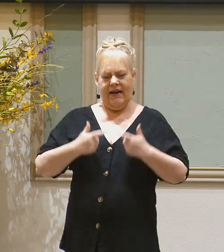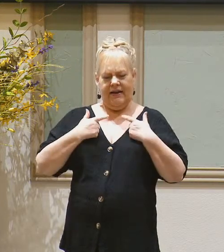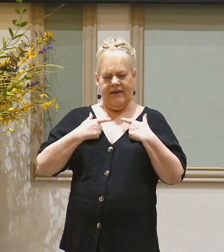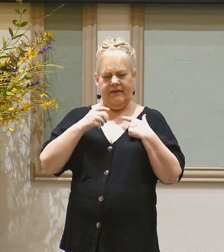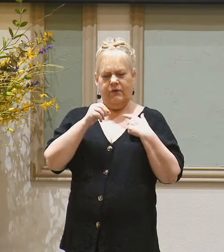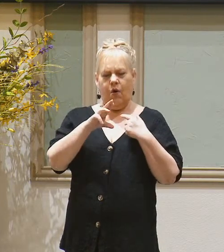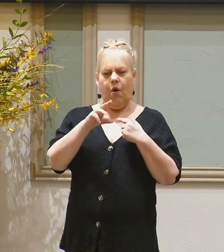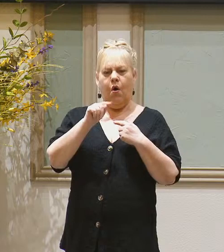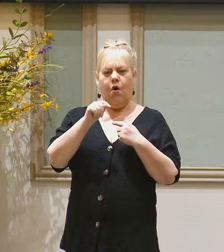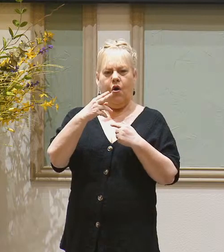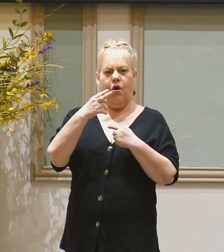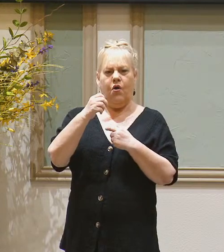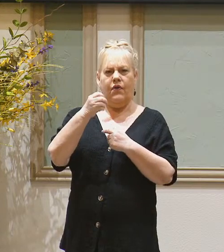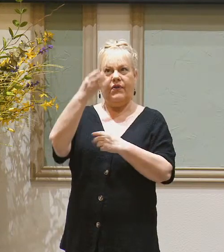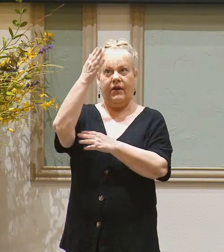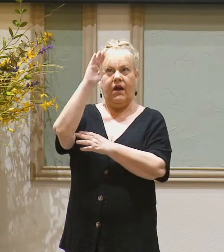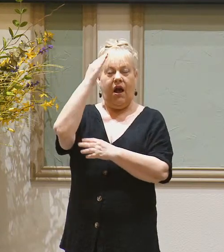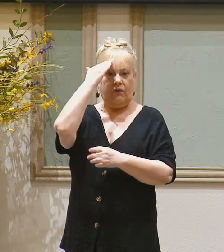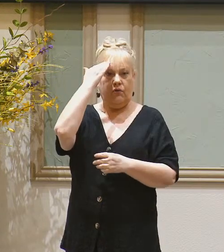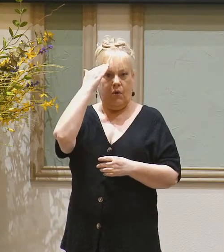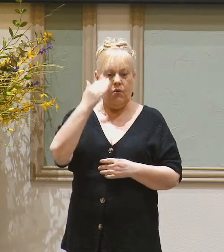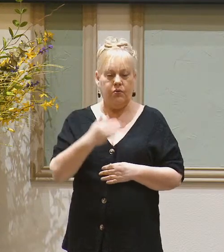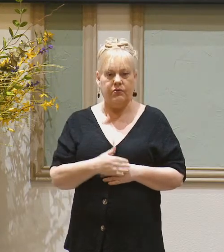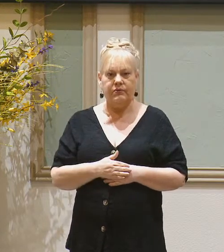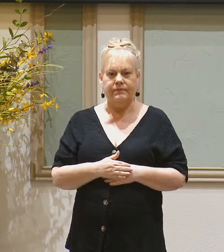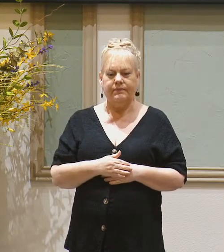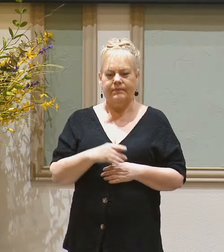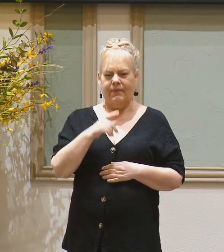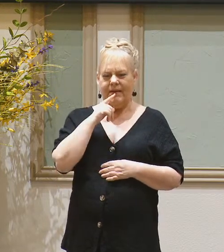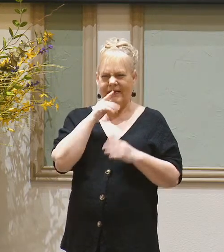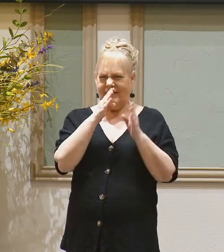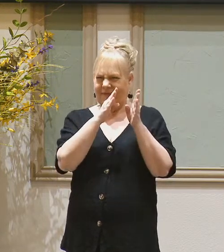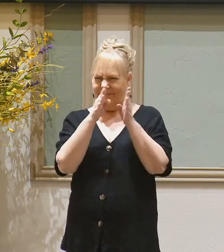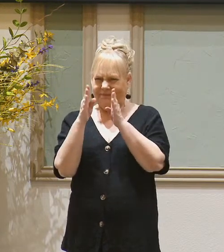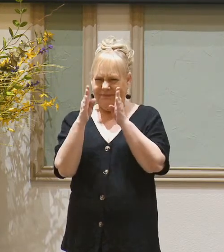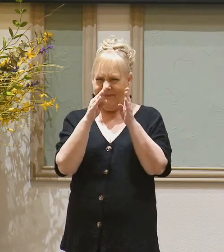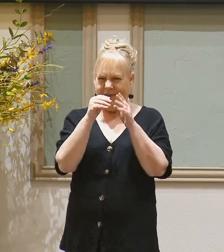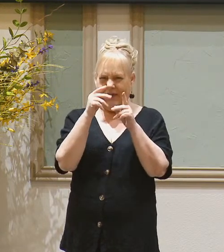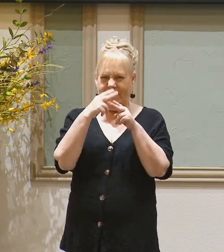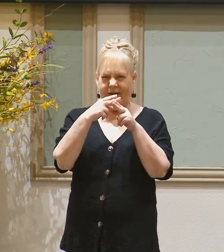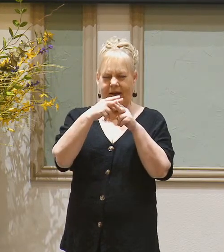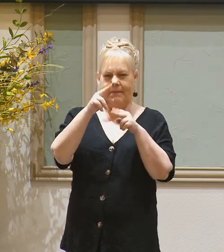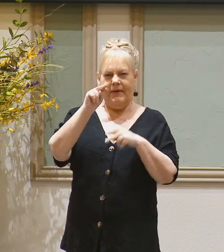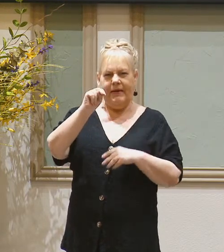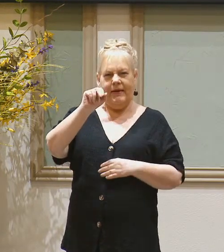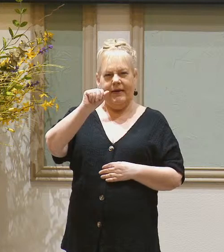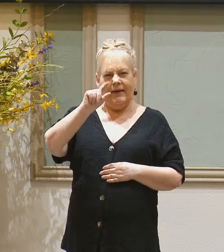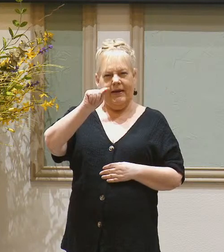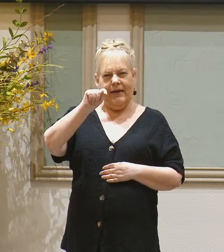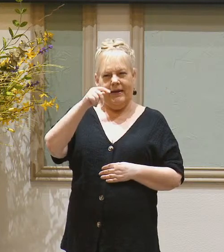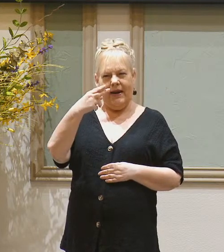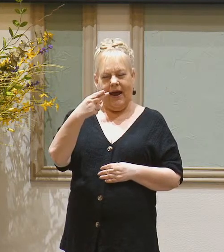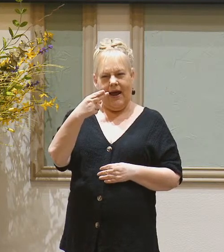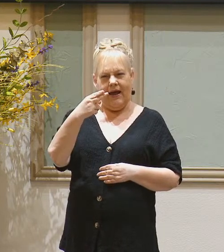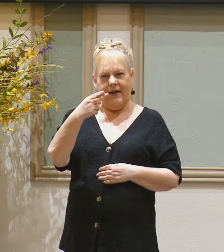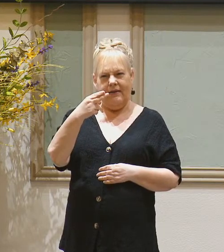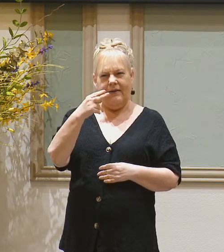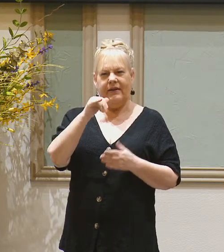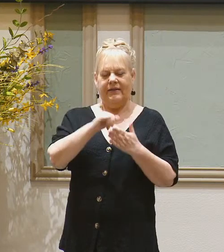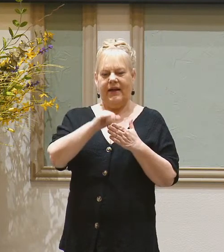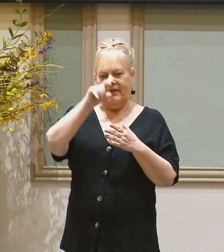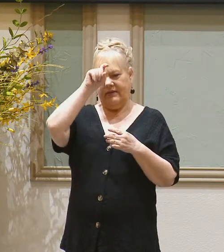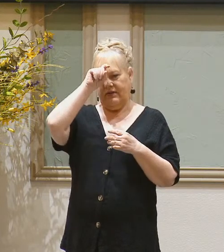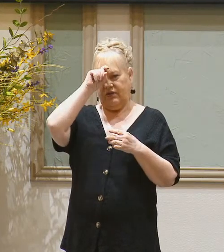the God knows. There's a syllable in the name, Nath, which is an